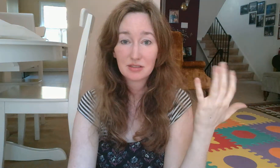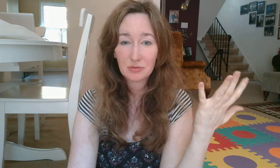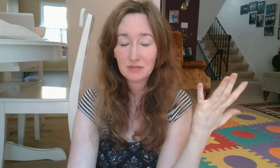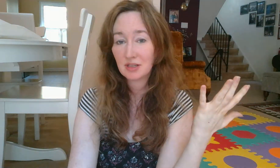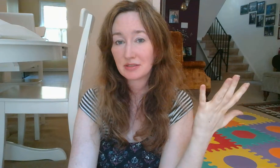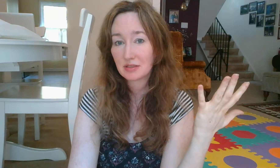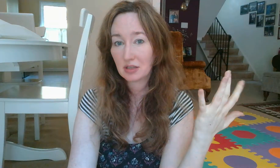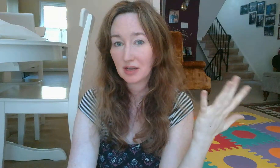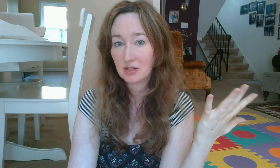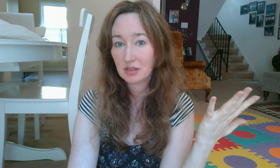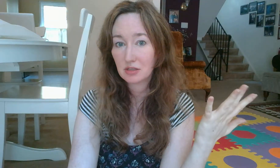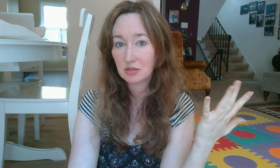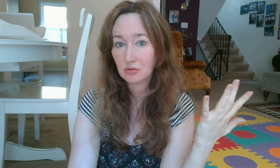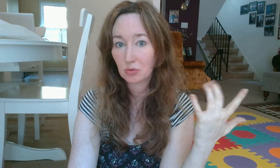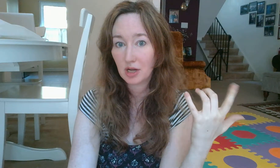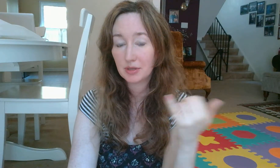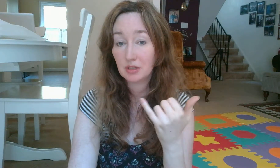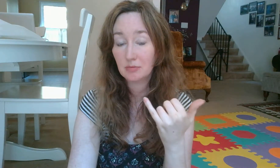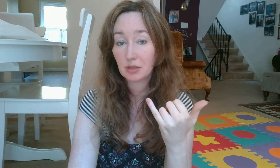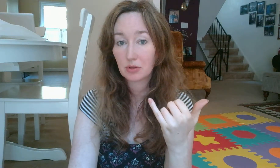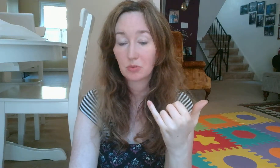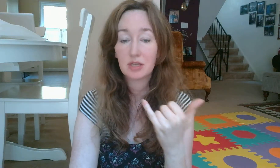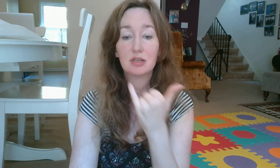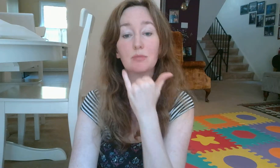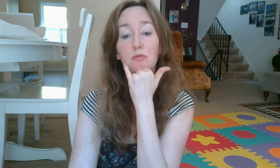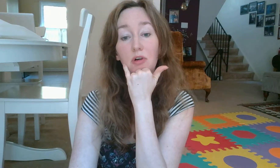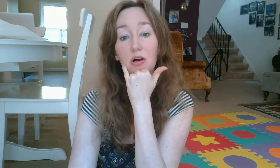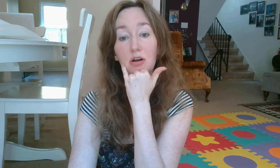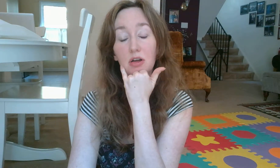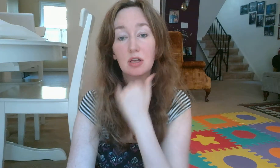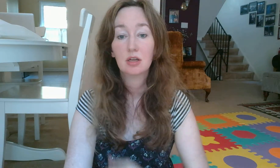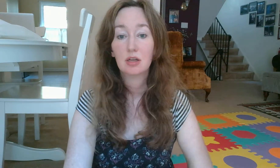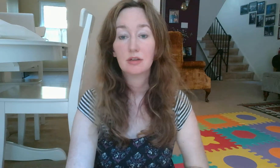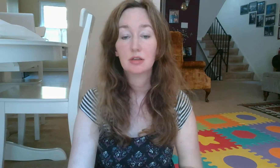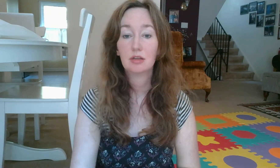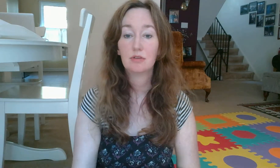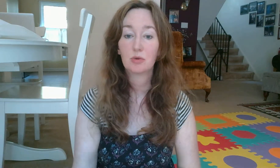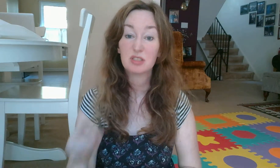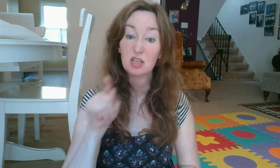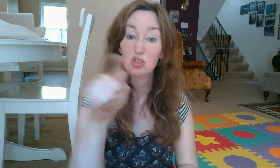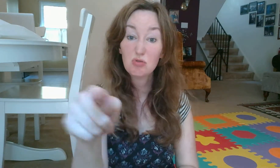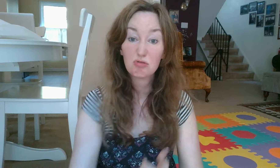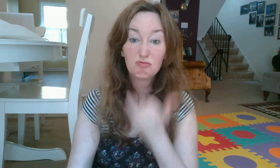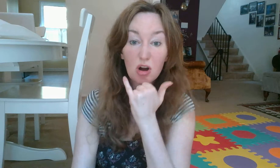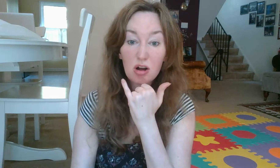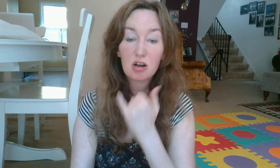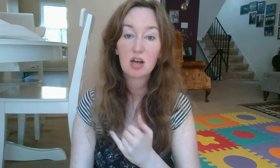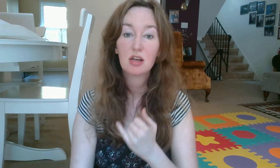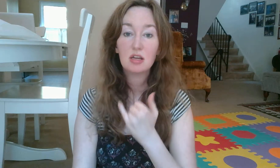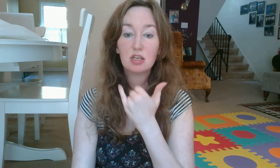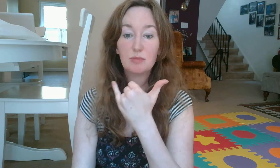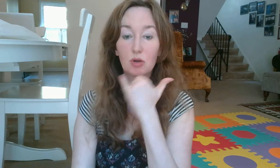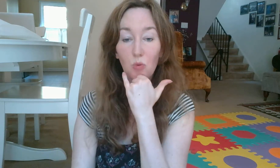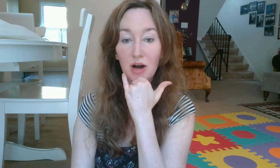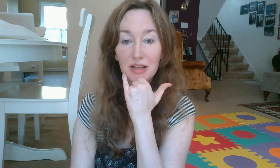don't even necessarily have anything to do with Y, but that you make with the Y shape. Wrong. If you want to say you're wrong, you make a Y at